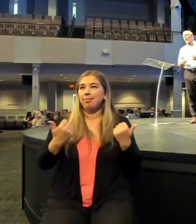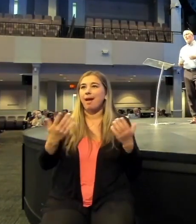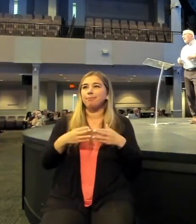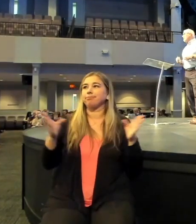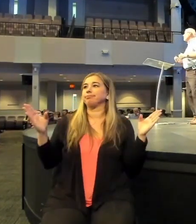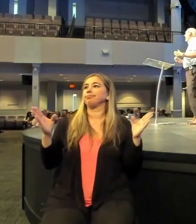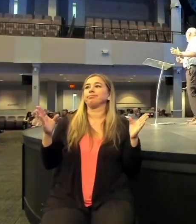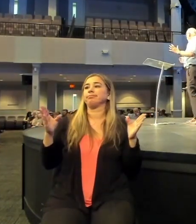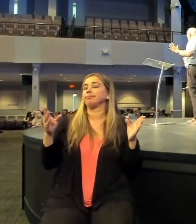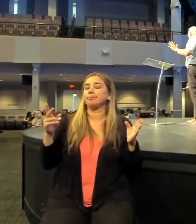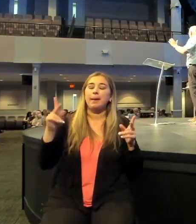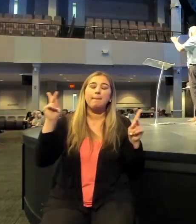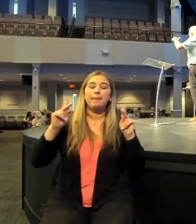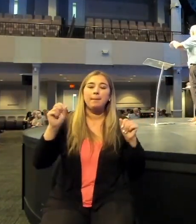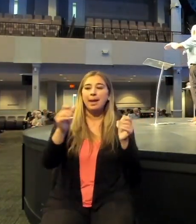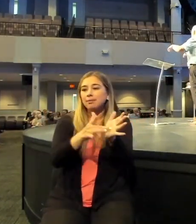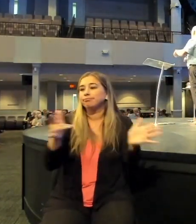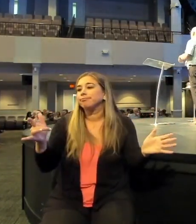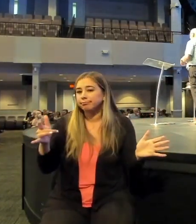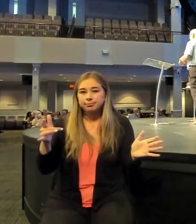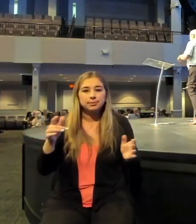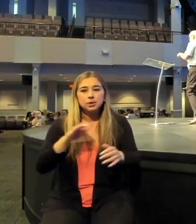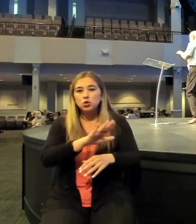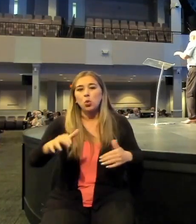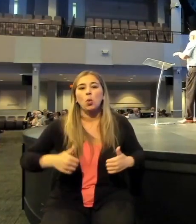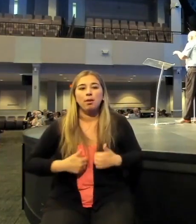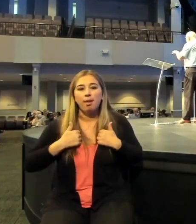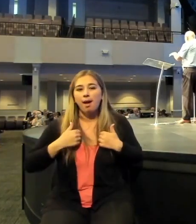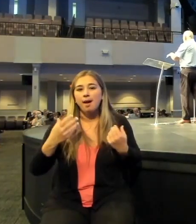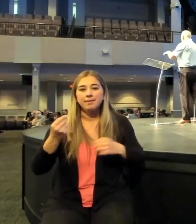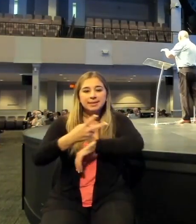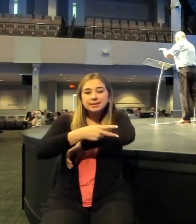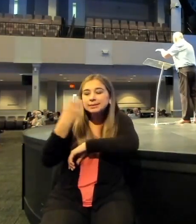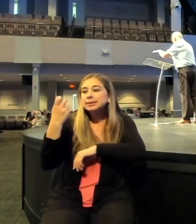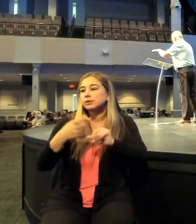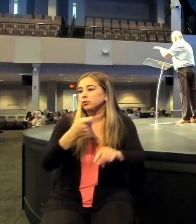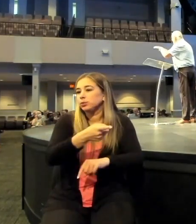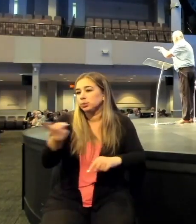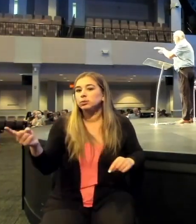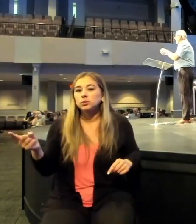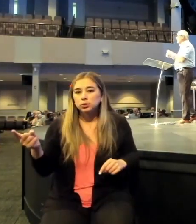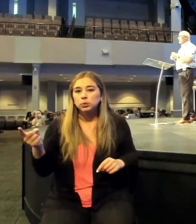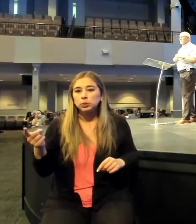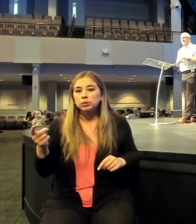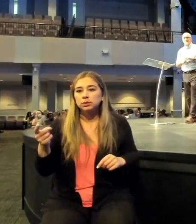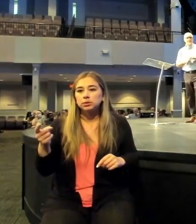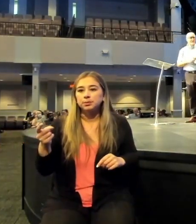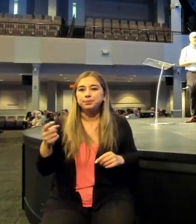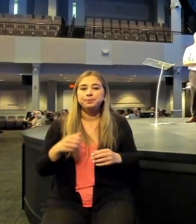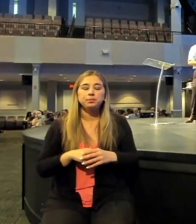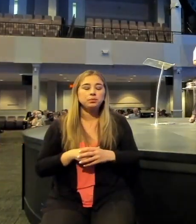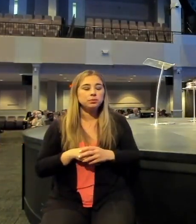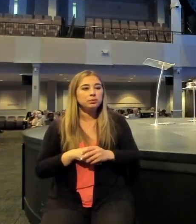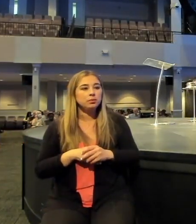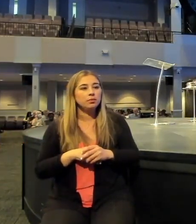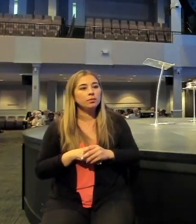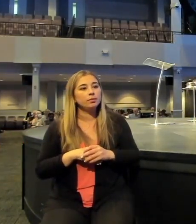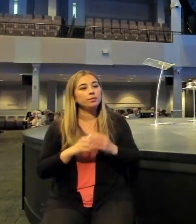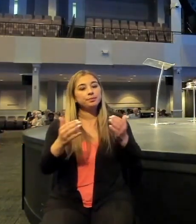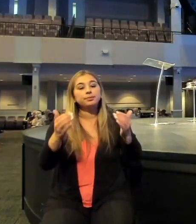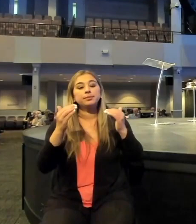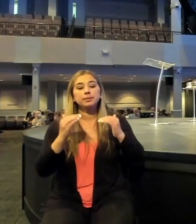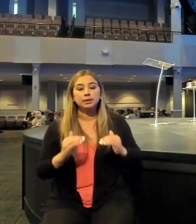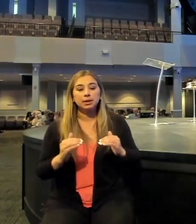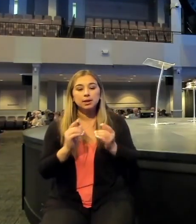be all kind of robbers that will break into your life and steal stuff away from your life existence. Looking at this